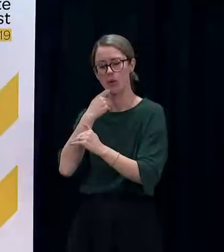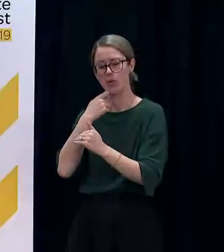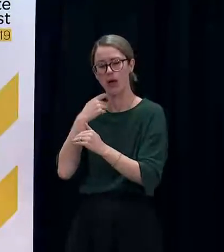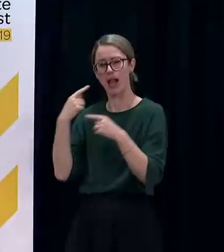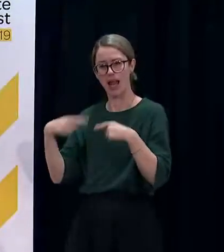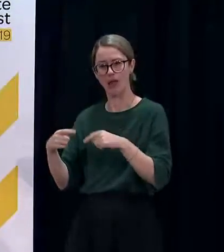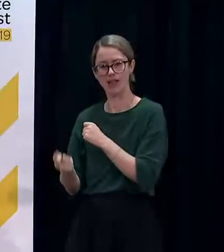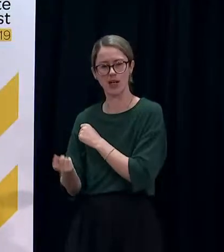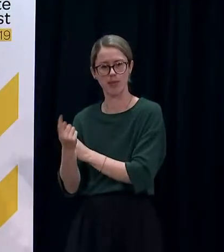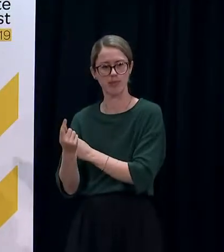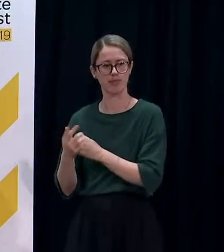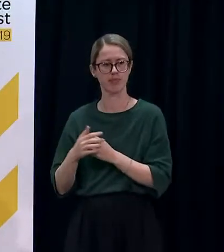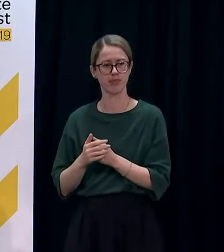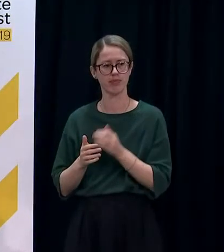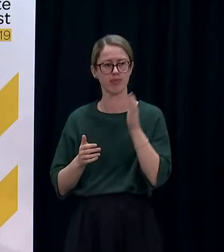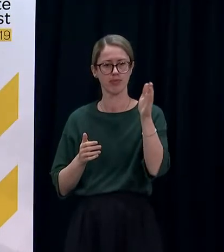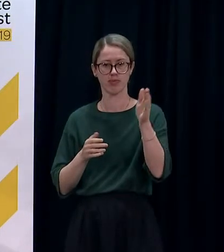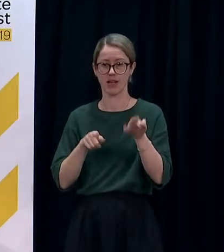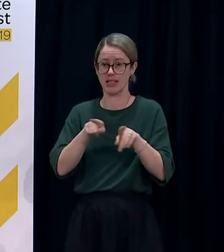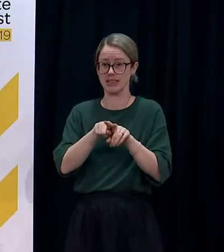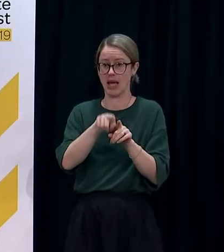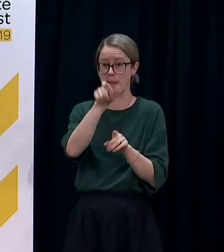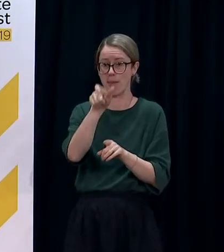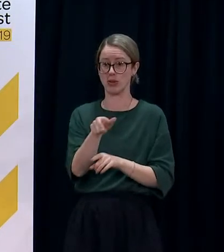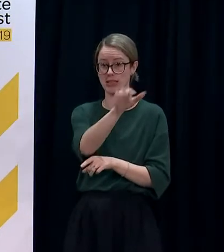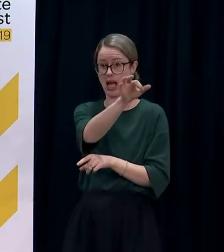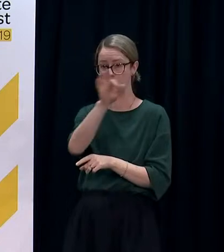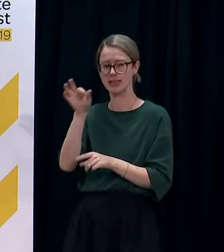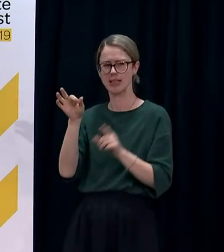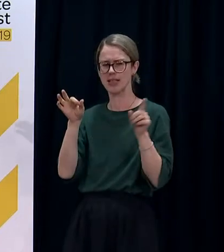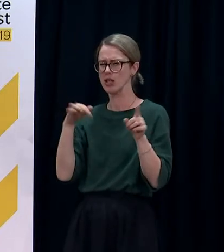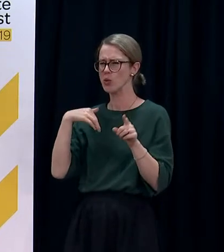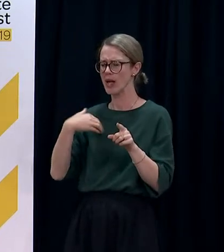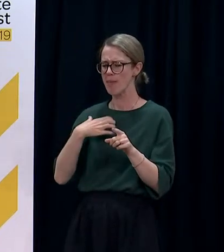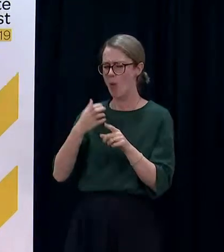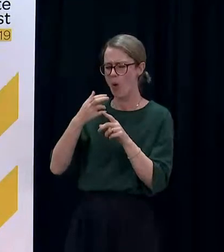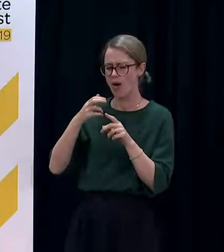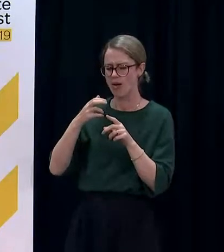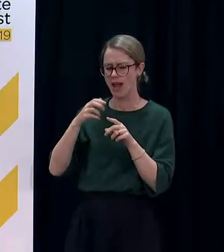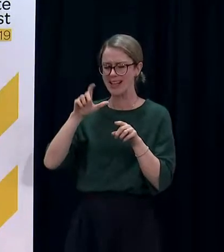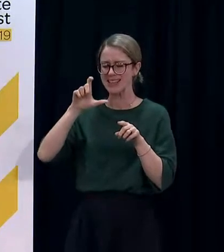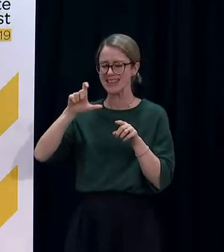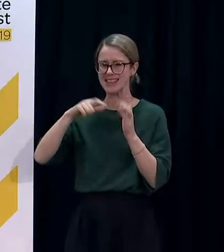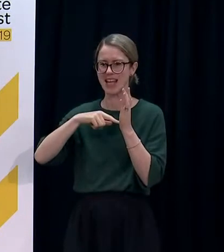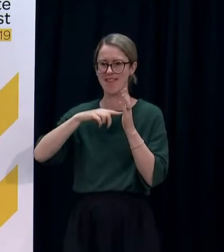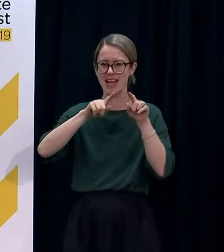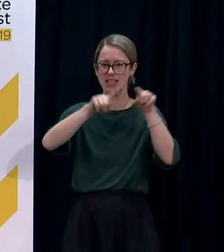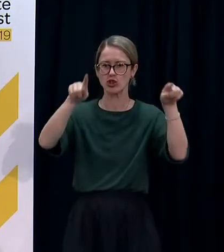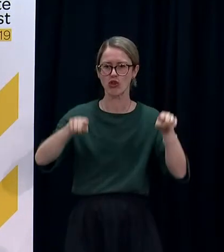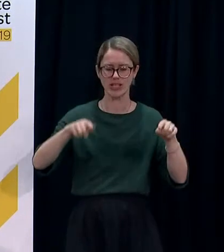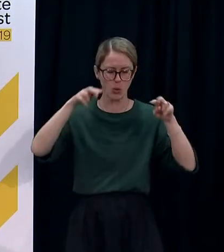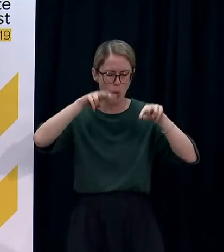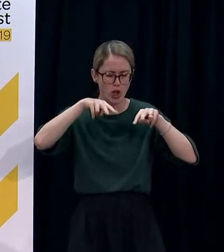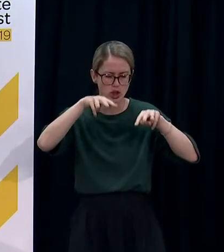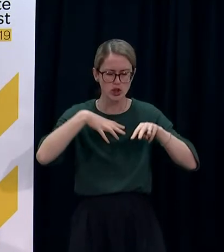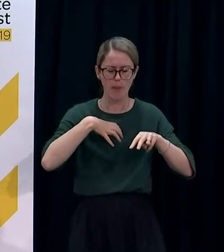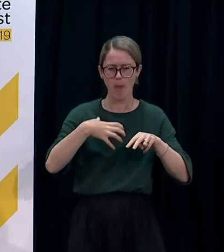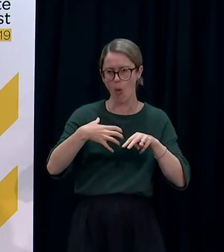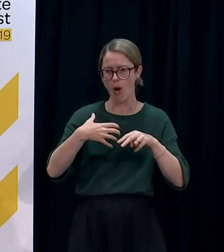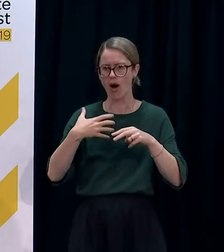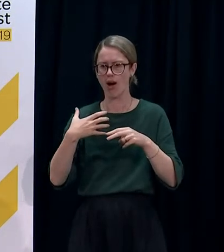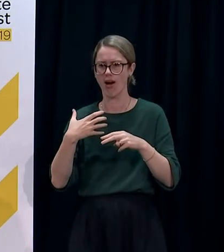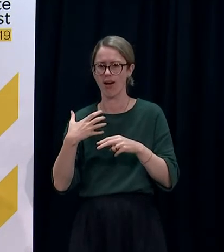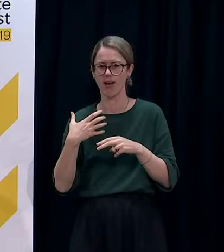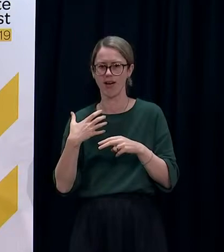then... Coming back to Jess's, following from Jess, is that, more monitoring of CCTV, is there a more active